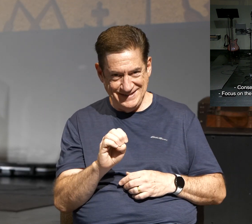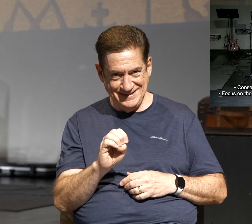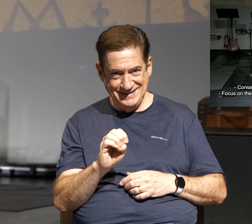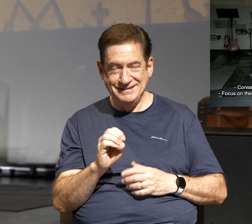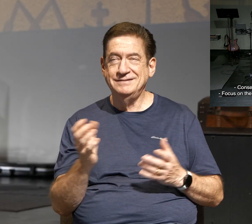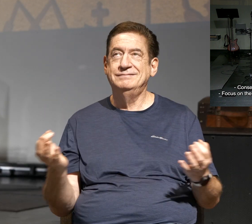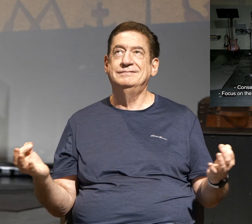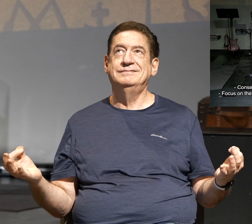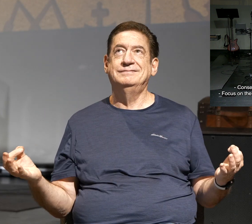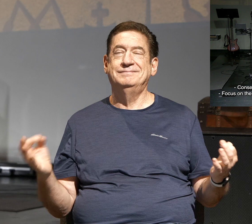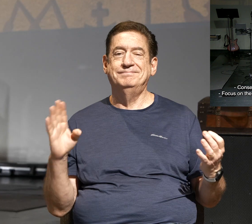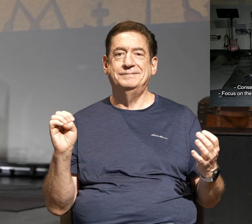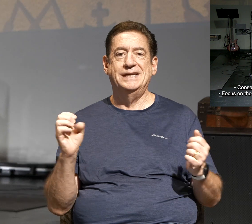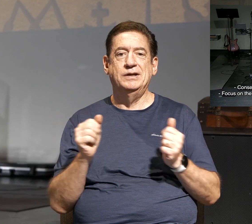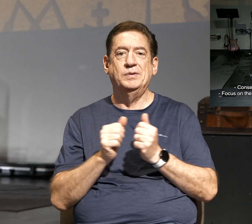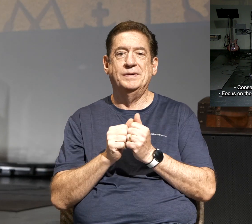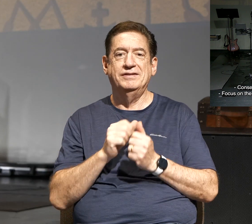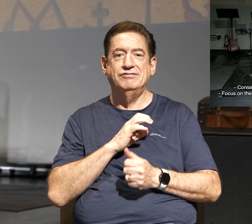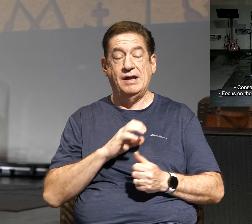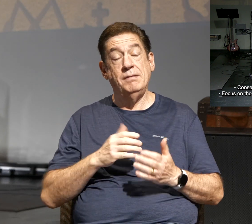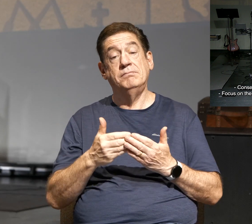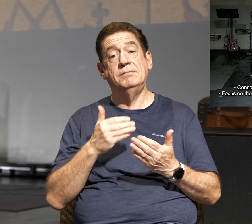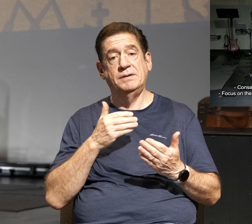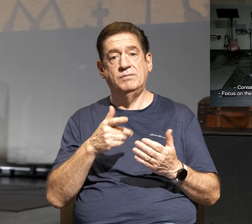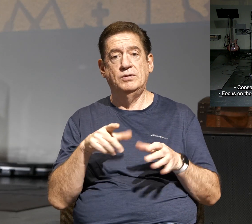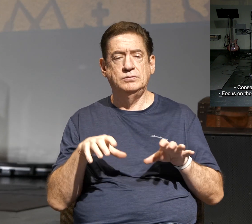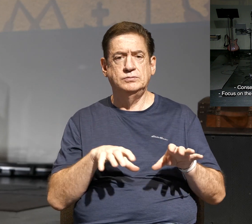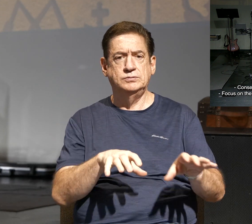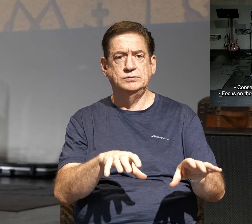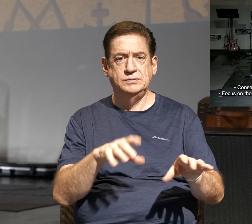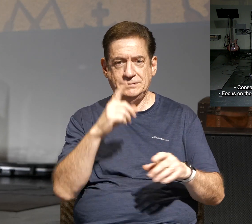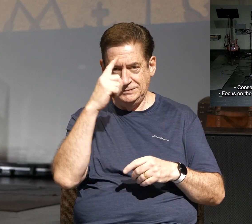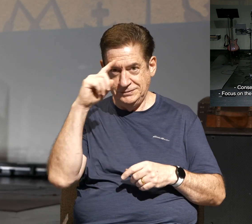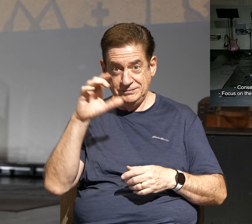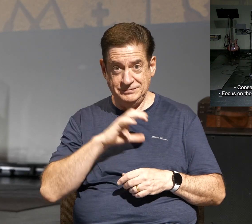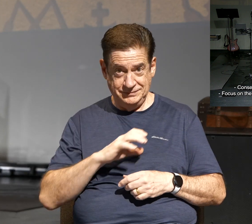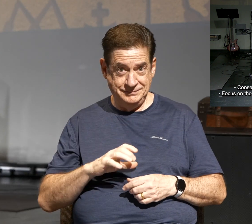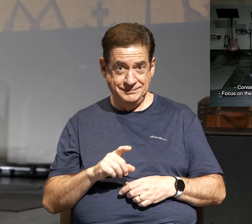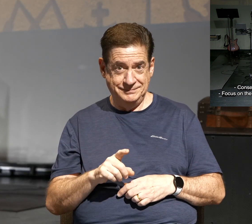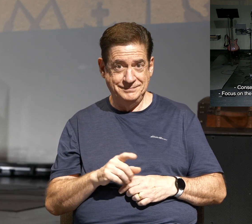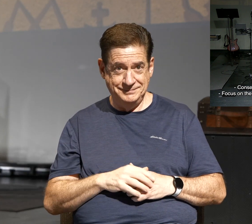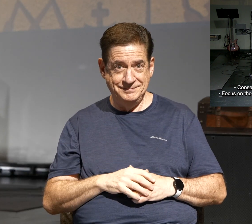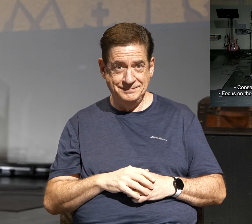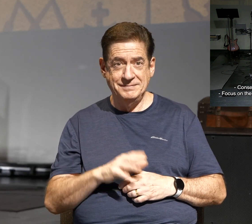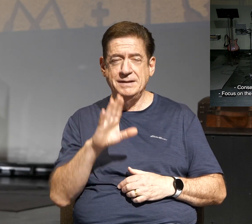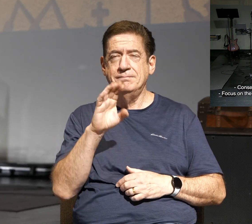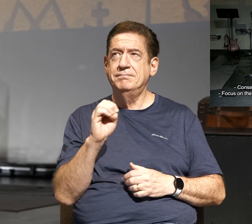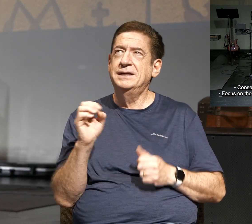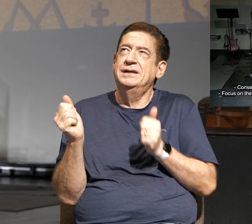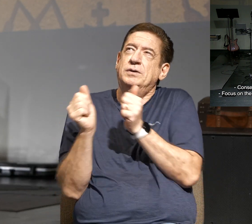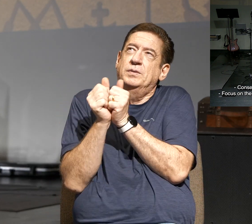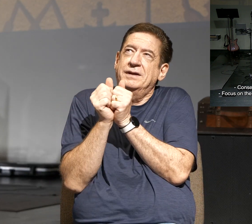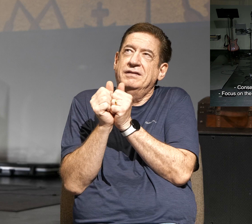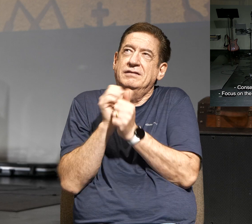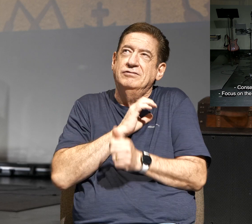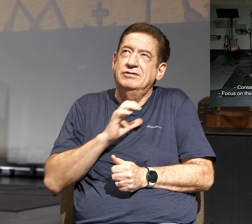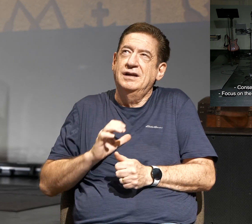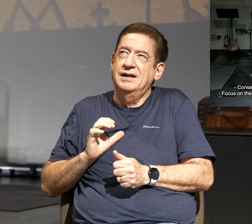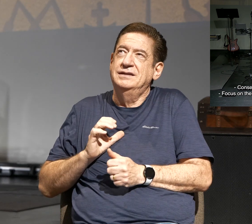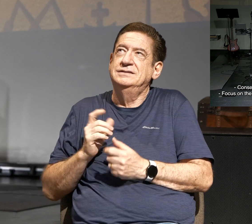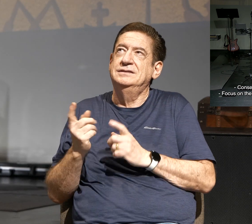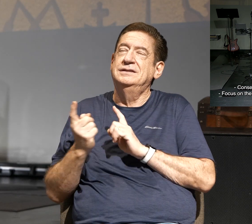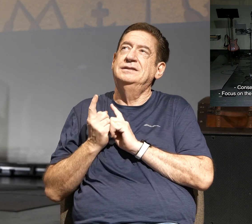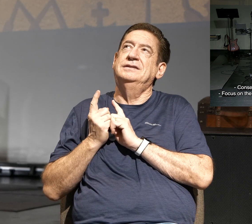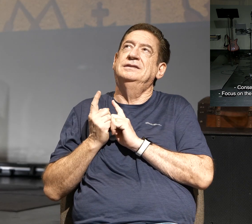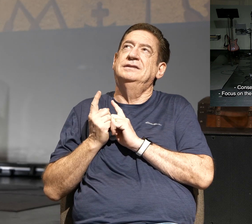be with Christ before you do for Christ. be with Christ before you